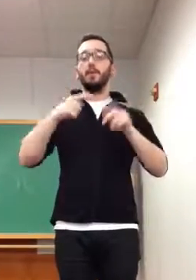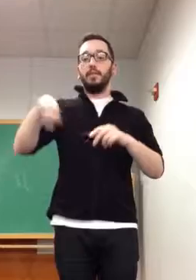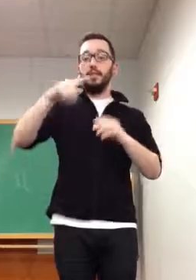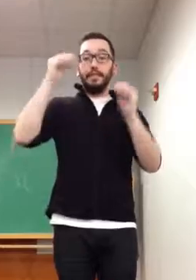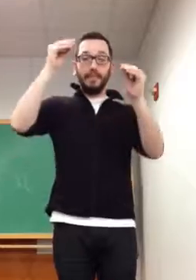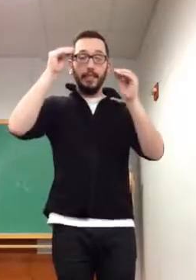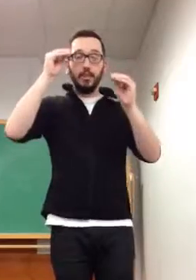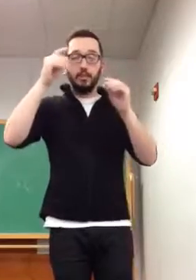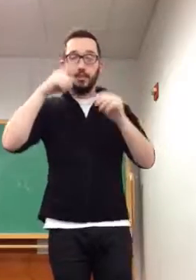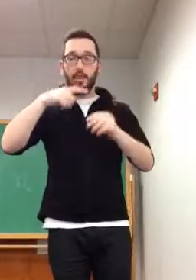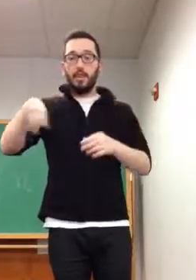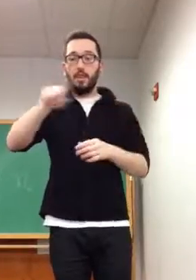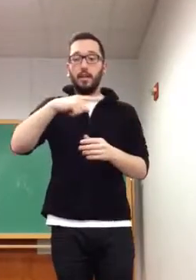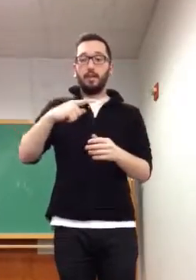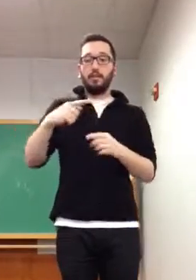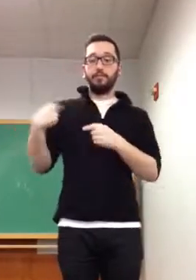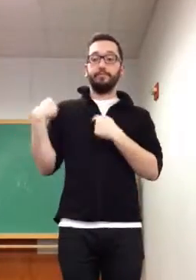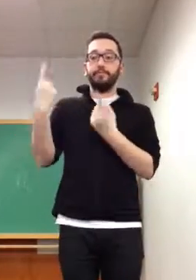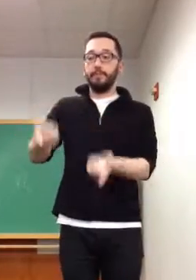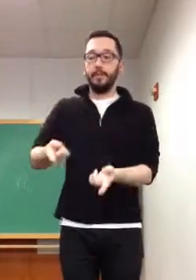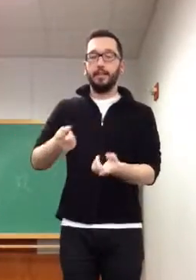taught in American universities.